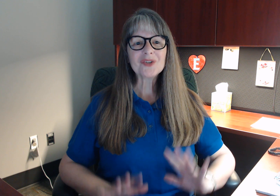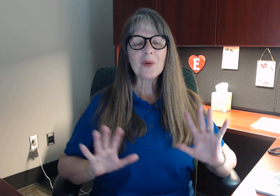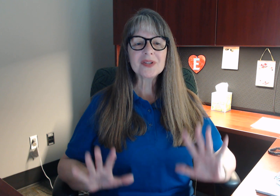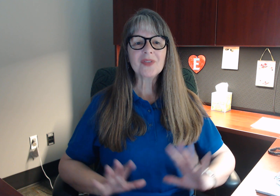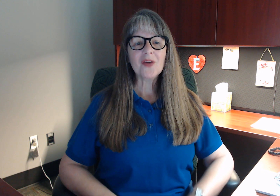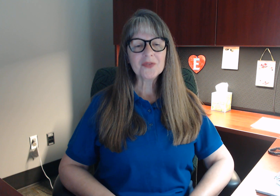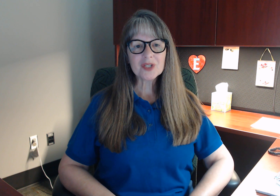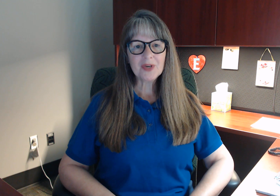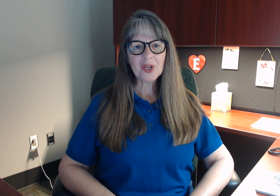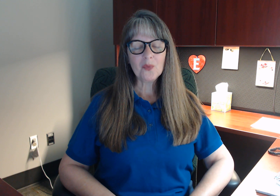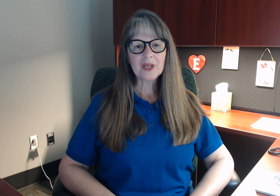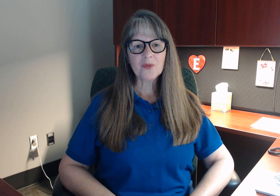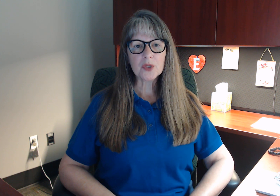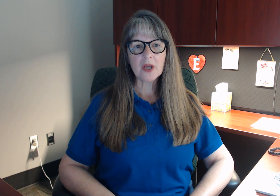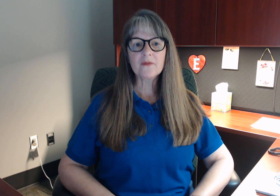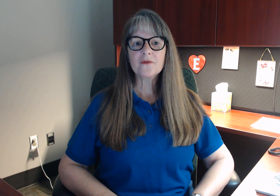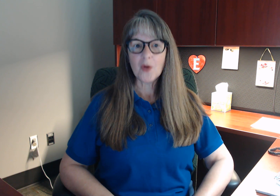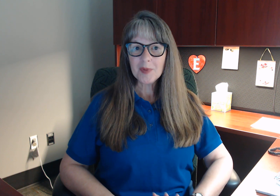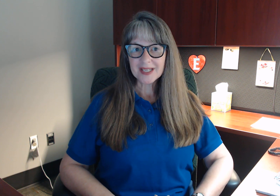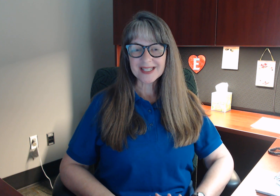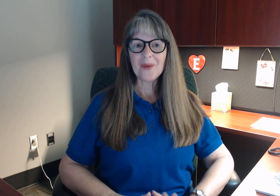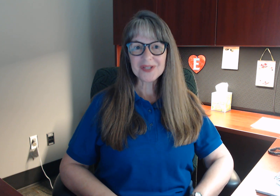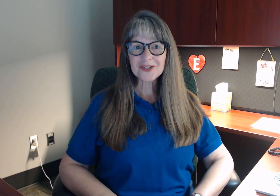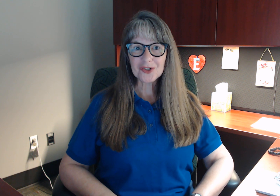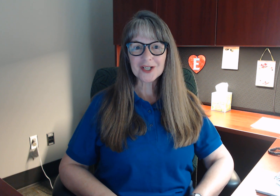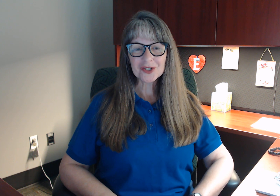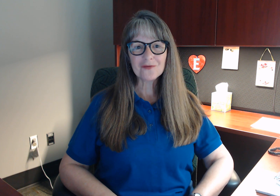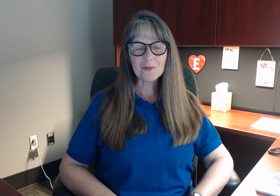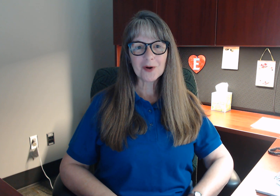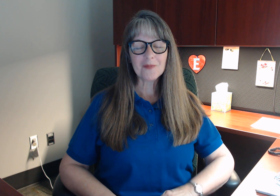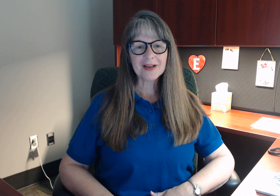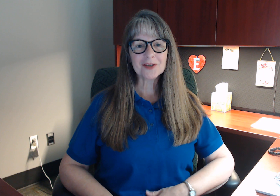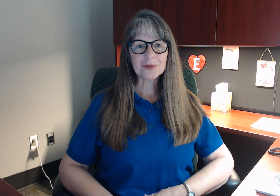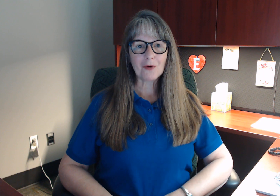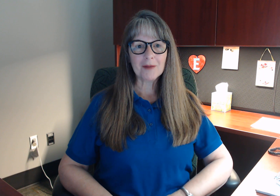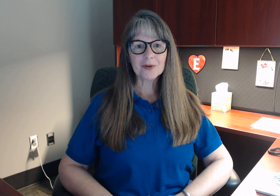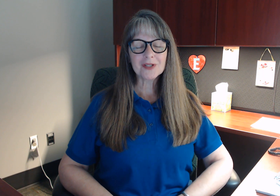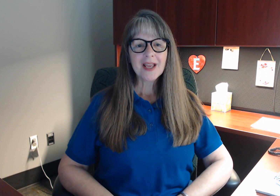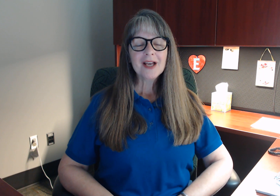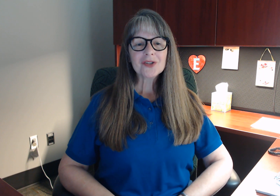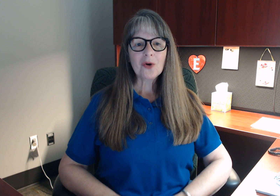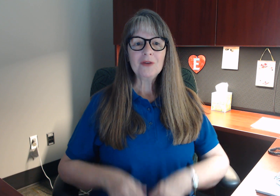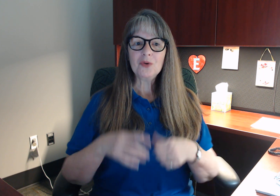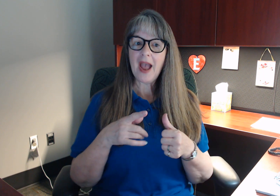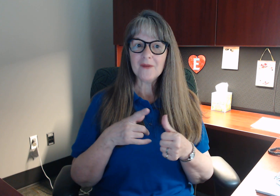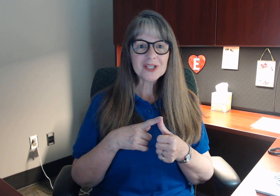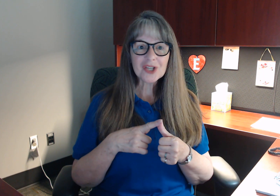Okay, so I thought that this video we could focus on phobias, and that was a suggestion from one of my subscribers. So if you have a suggestion